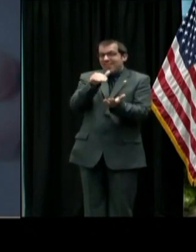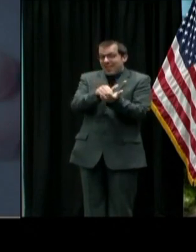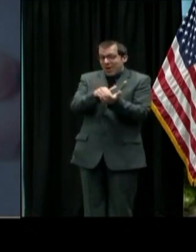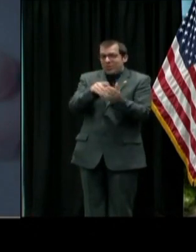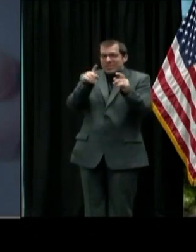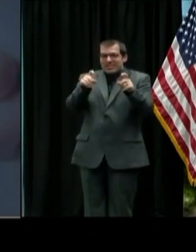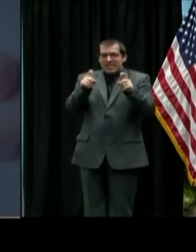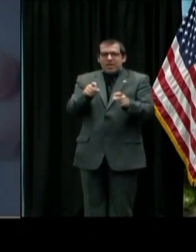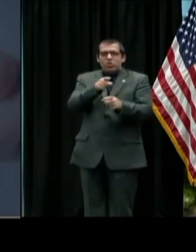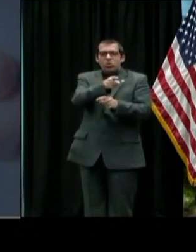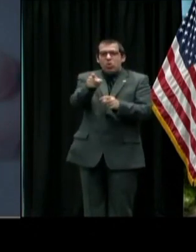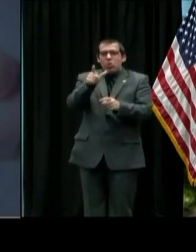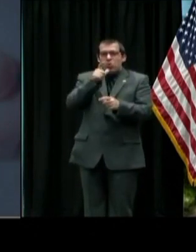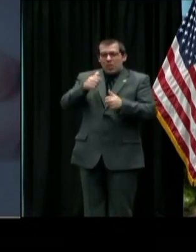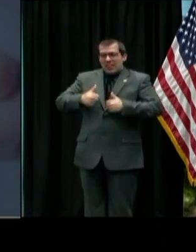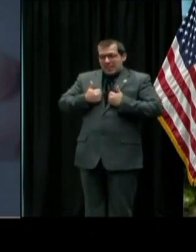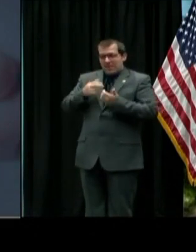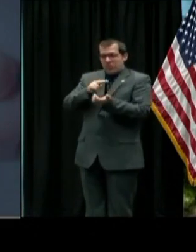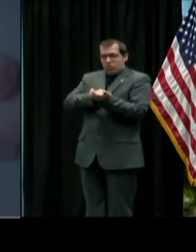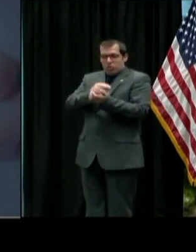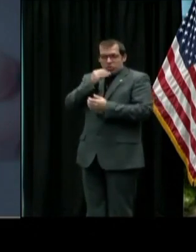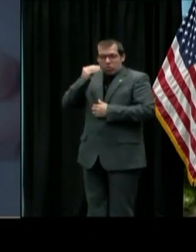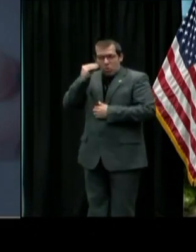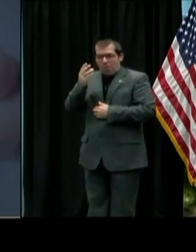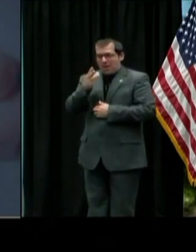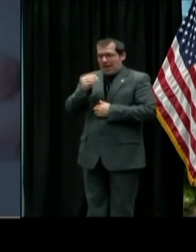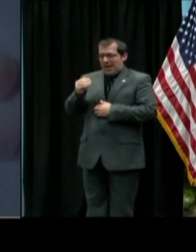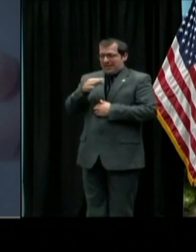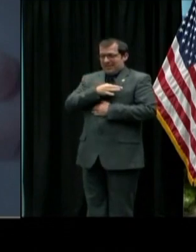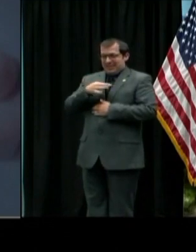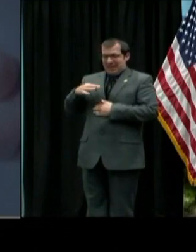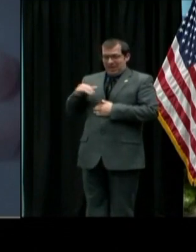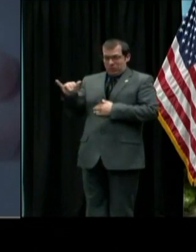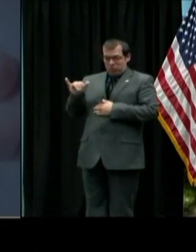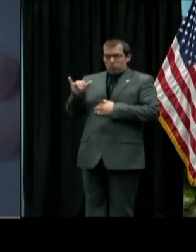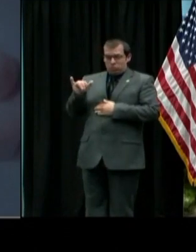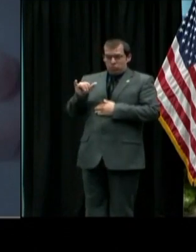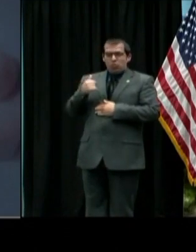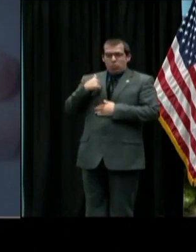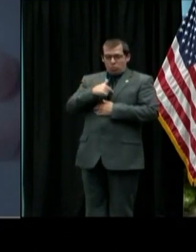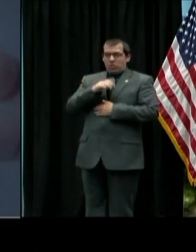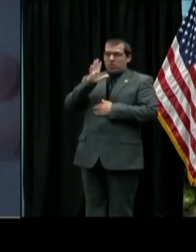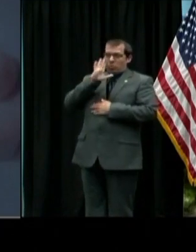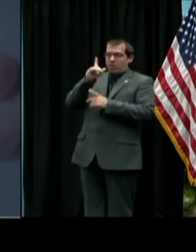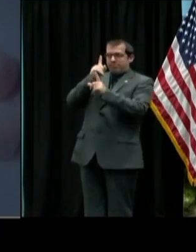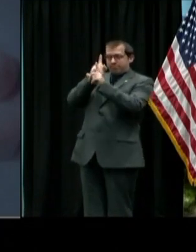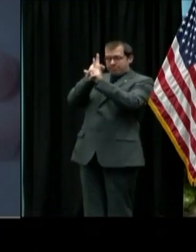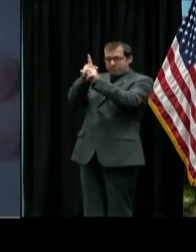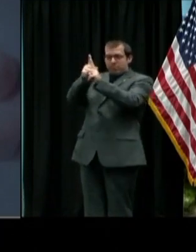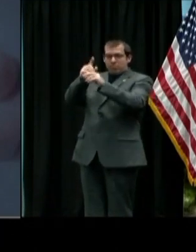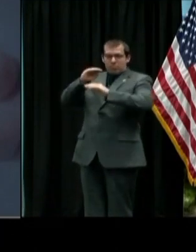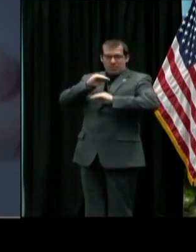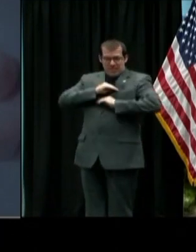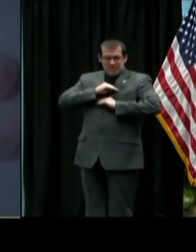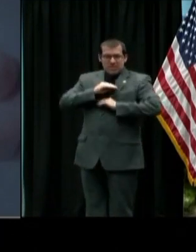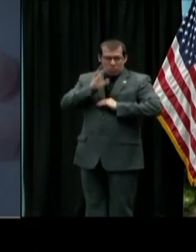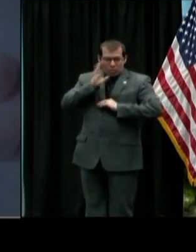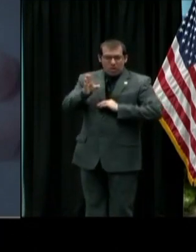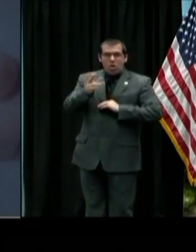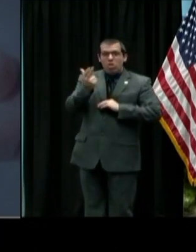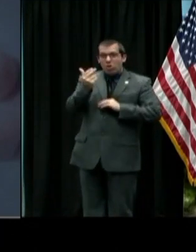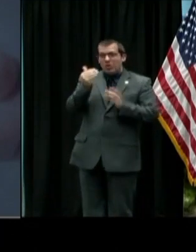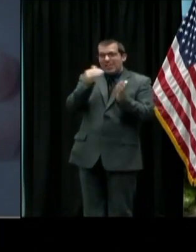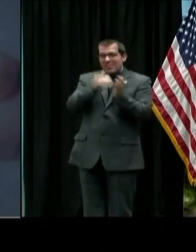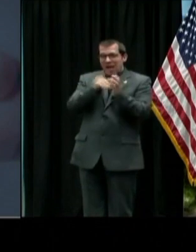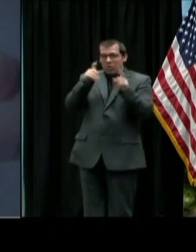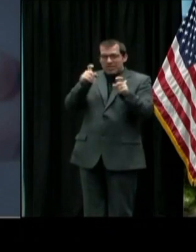13,000 tests of nursing home residents and staff. And we're on target to meet our goal. 13,000